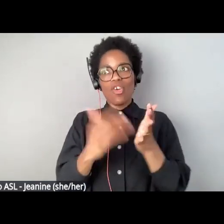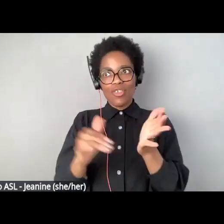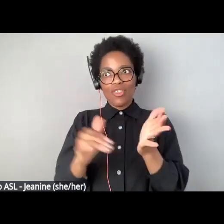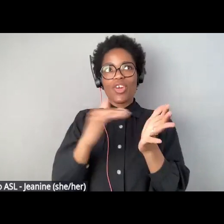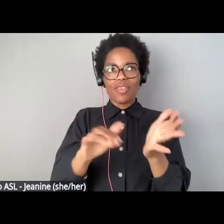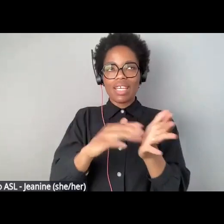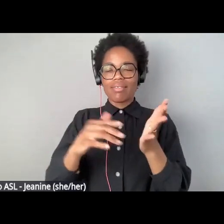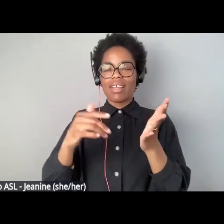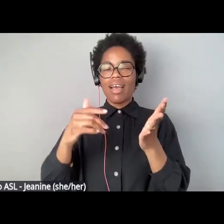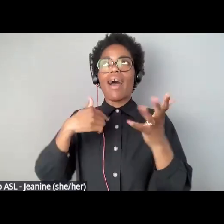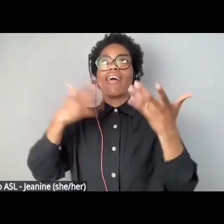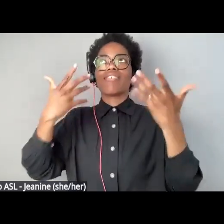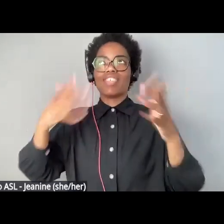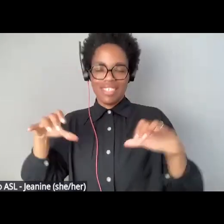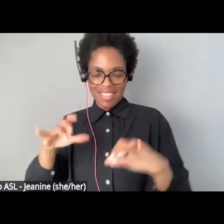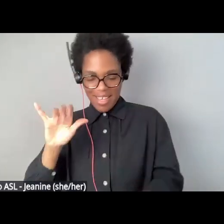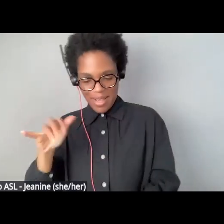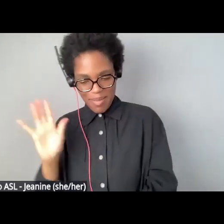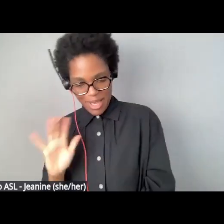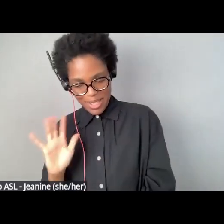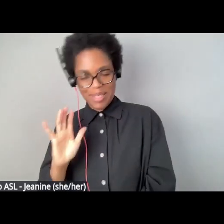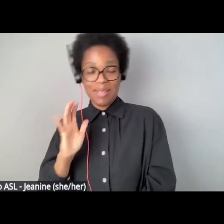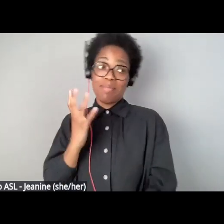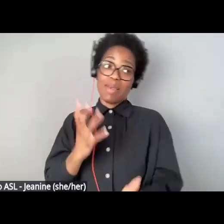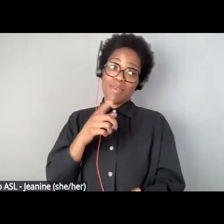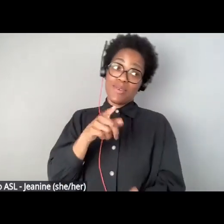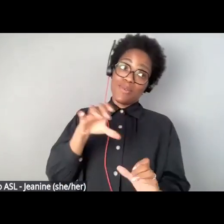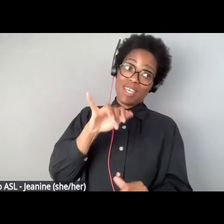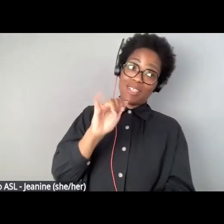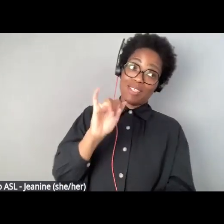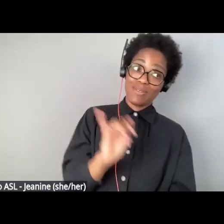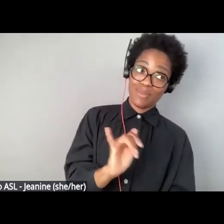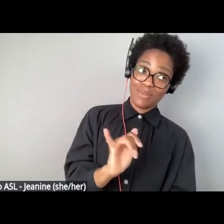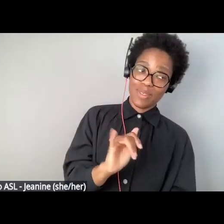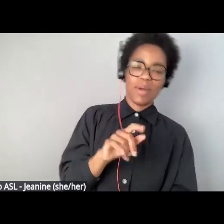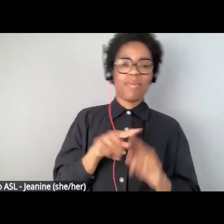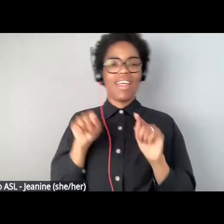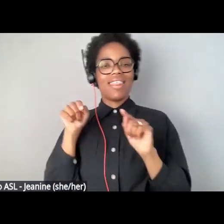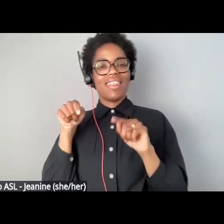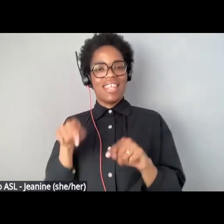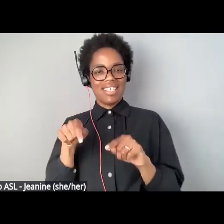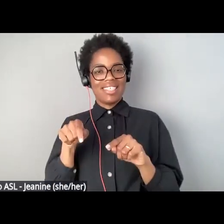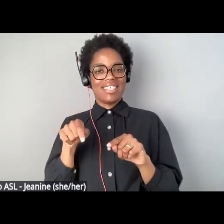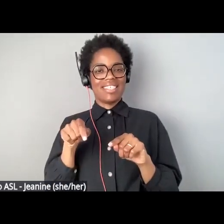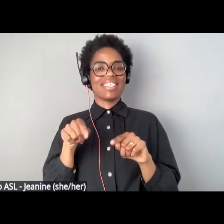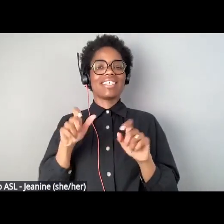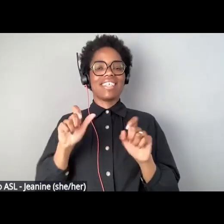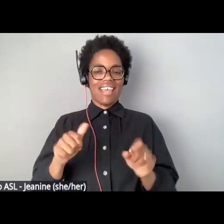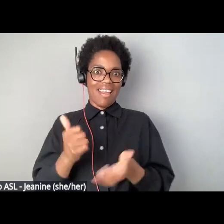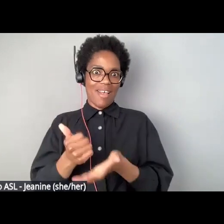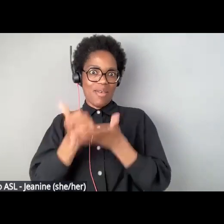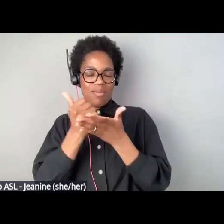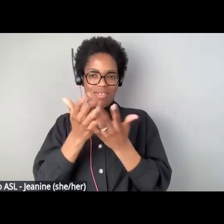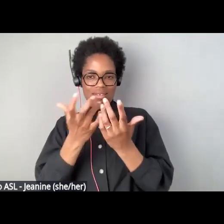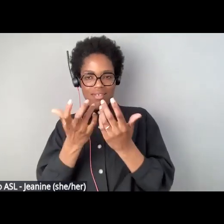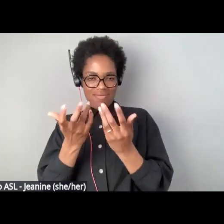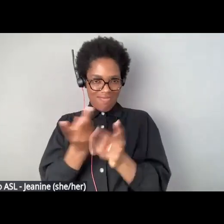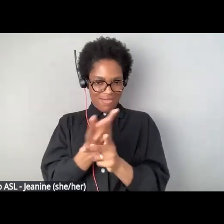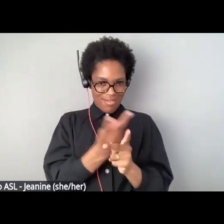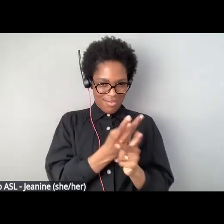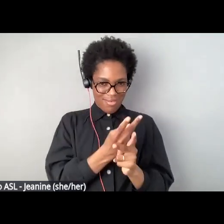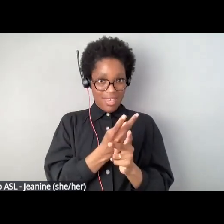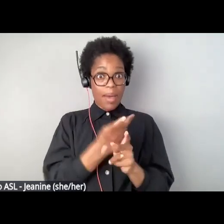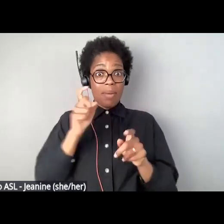given a list of sites that you can go change. Again, don't freak out. You don't have to do it all right now. Set up the